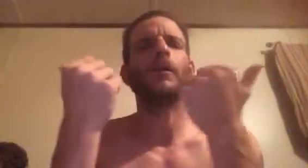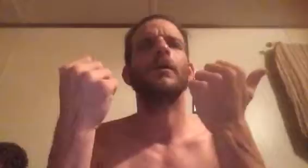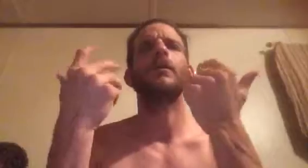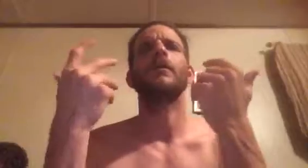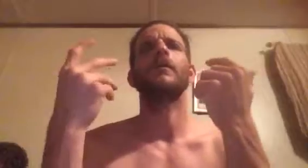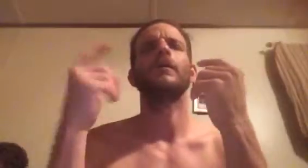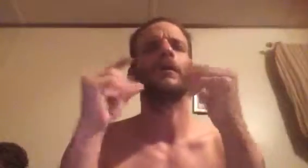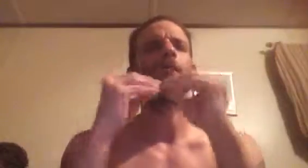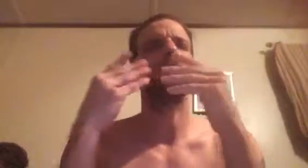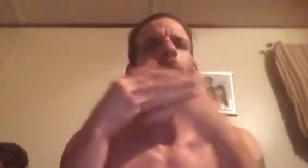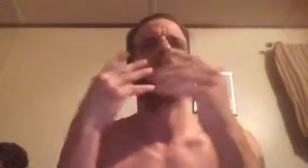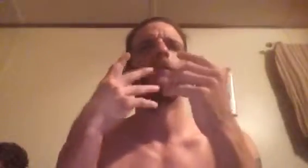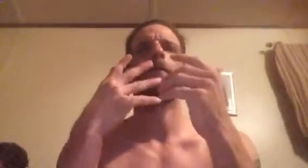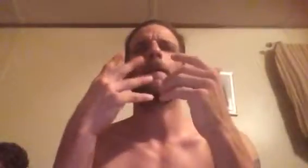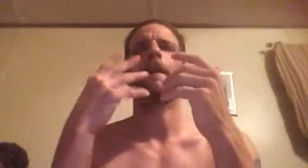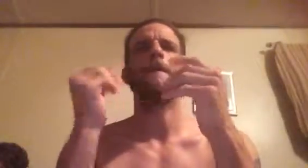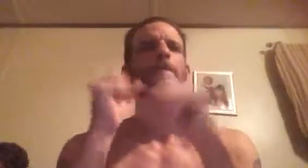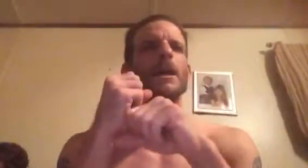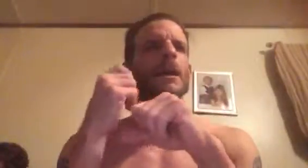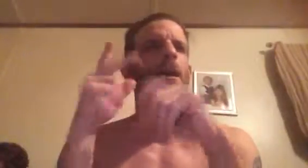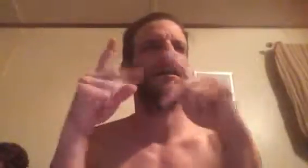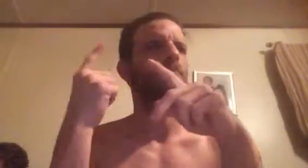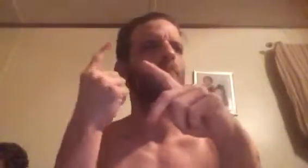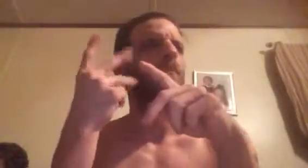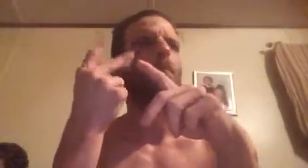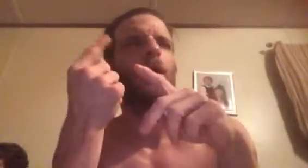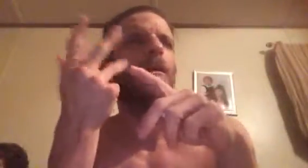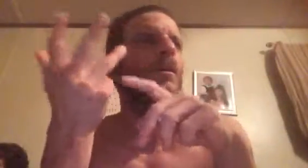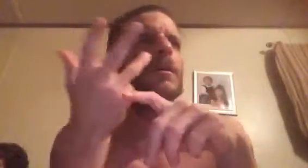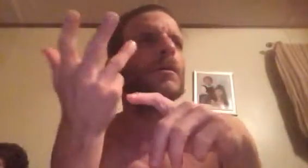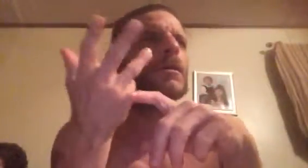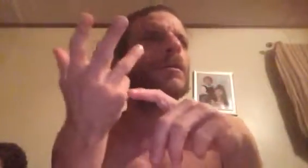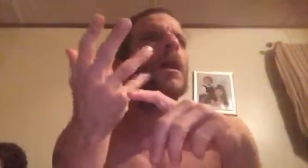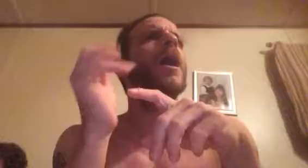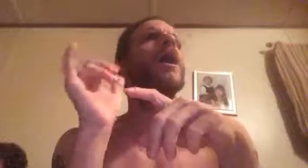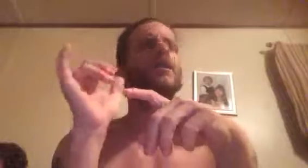shirt doing some celebrating at the starting line. And earlier this weekend, Bruno Mansell caught up. Jimmy Dale.